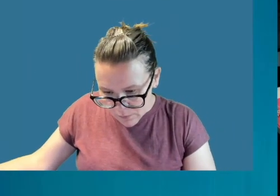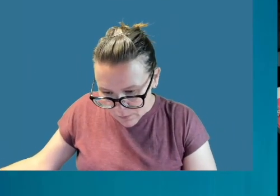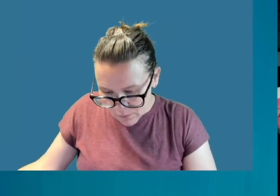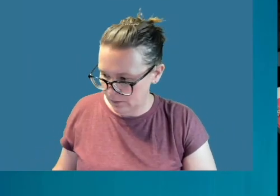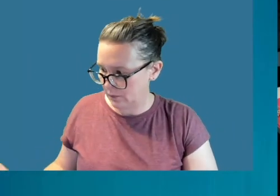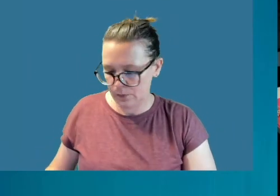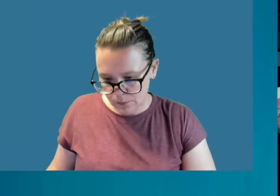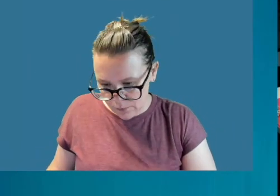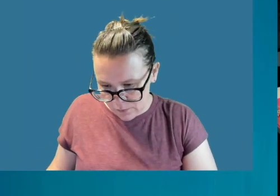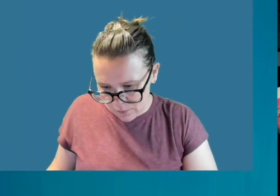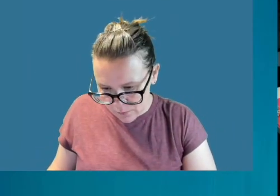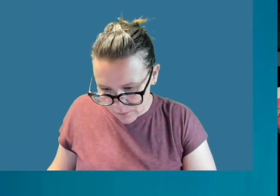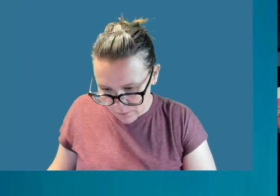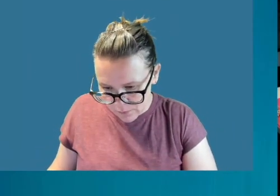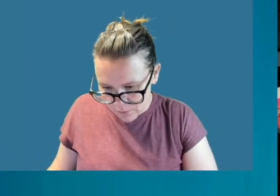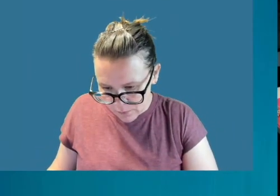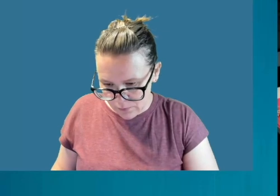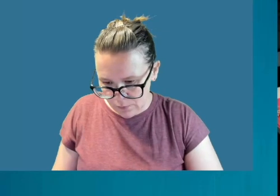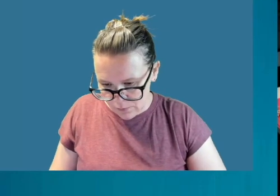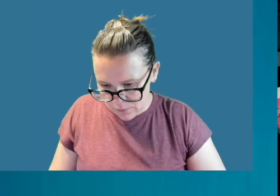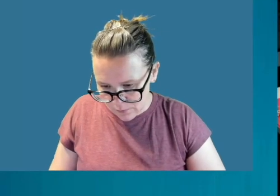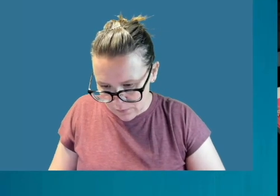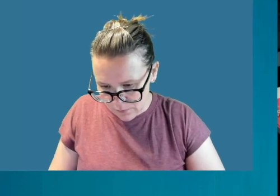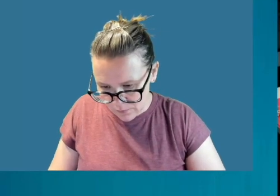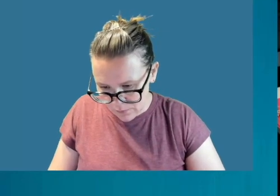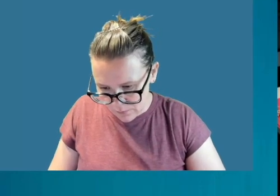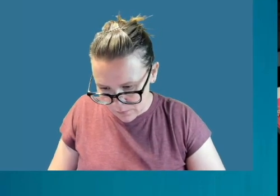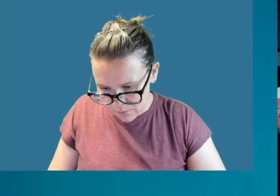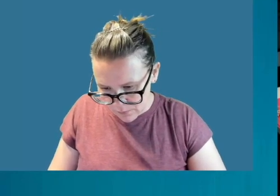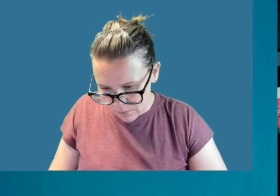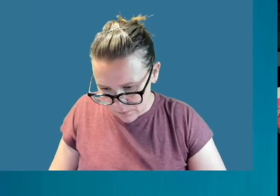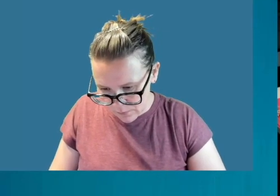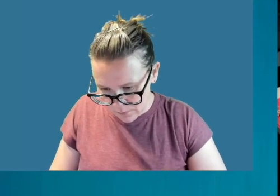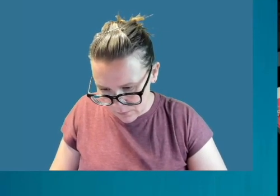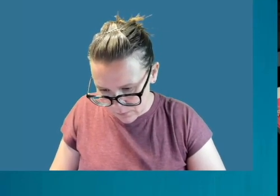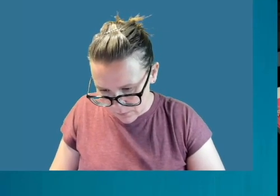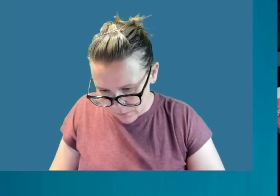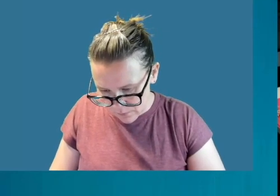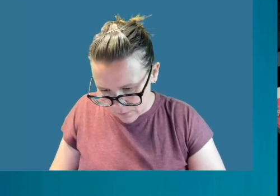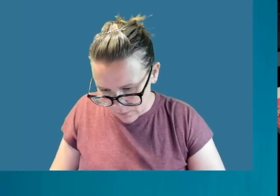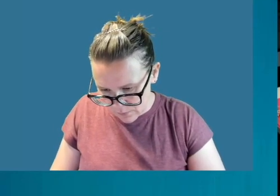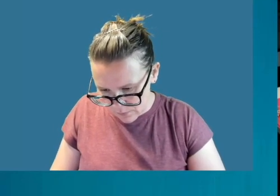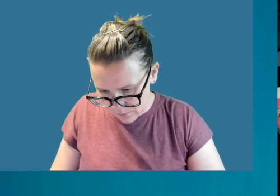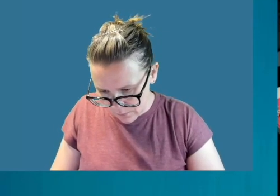end of the seam. So that way your thread won't come undone, especially as you're tearing out the paper